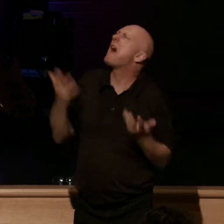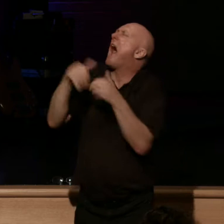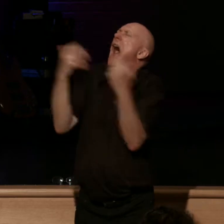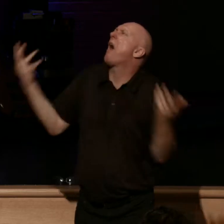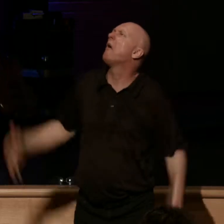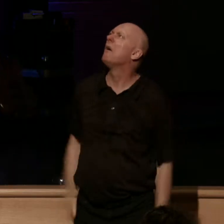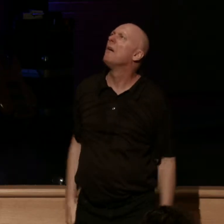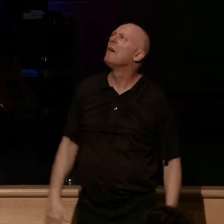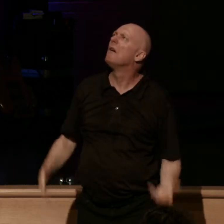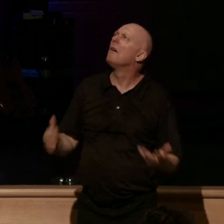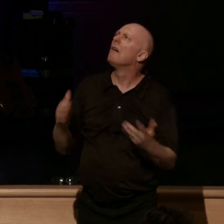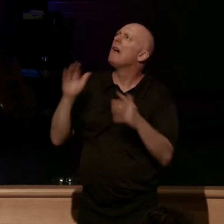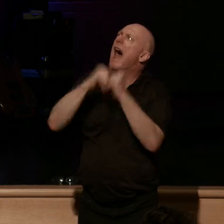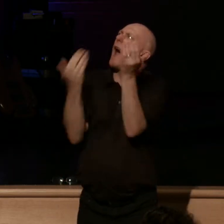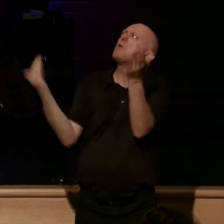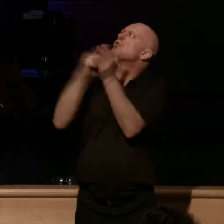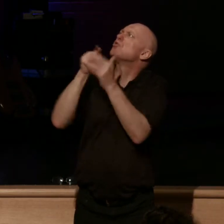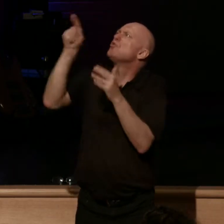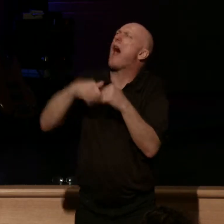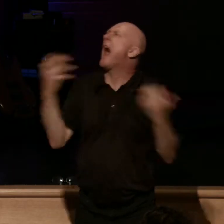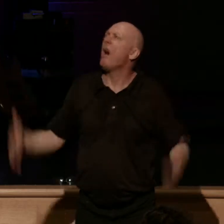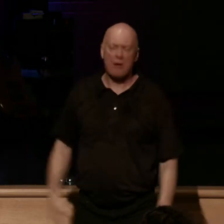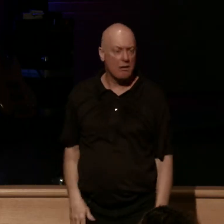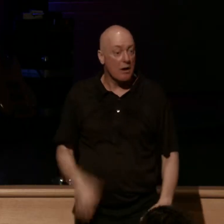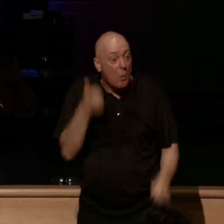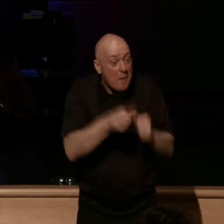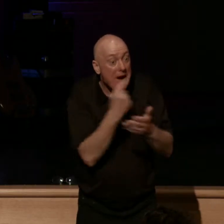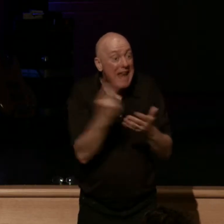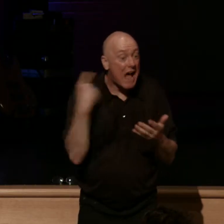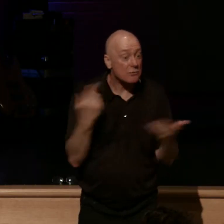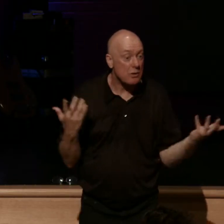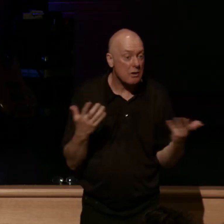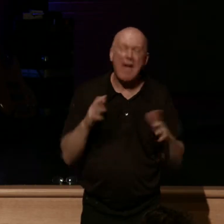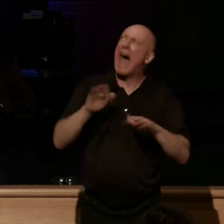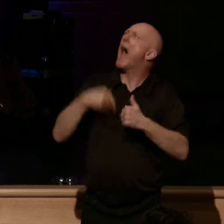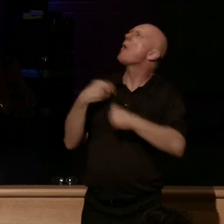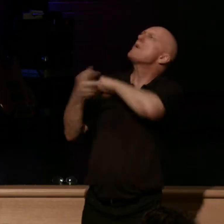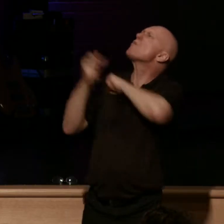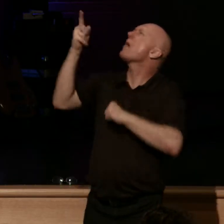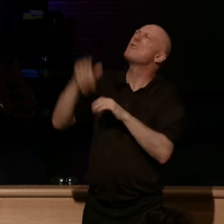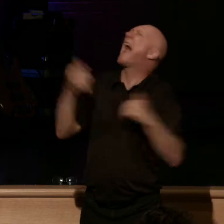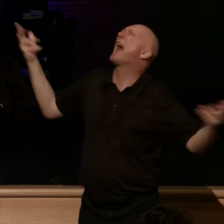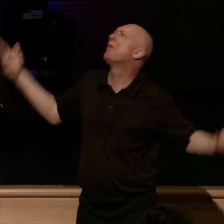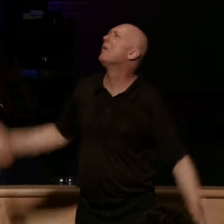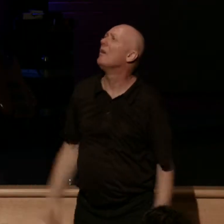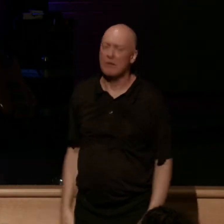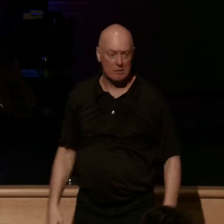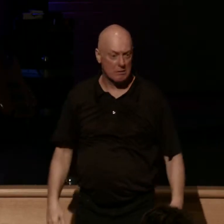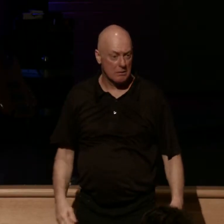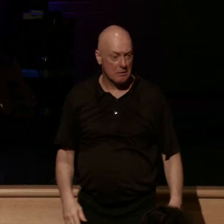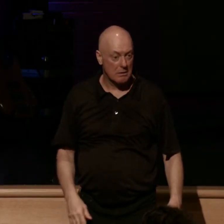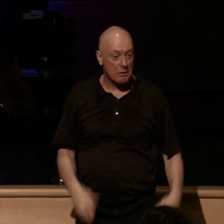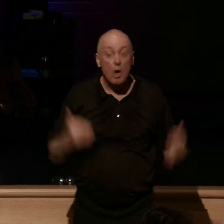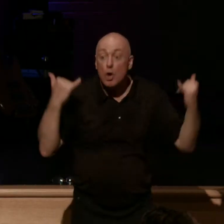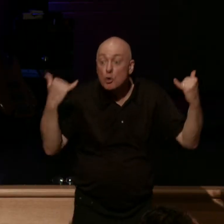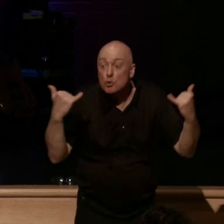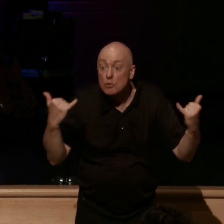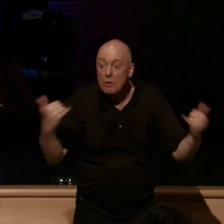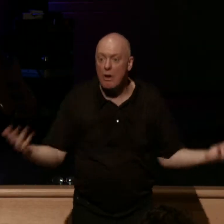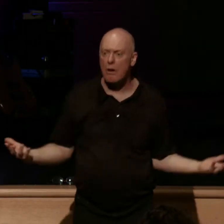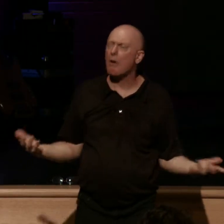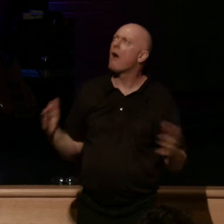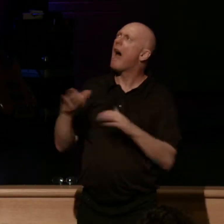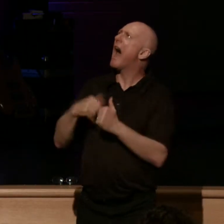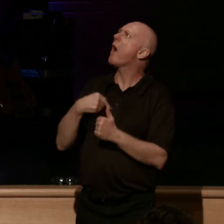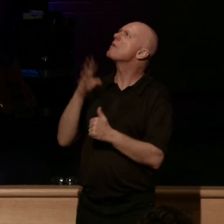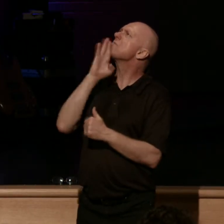Lord? How shall we return, God? Last week, how have we robbed you, God? And then today, how have we